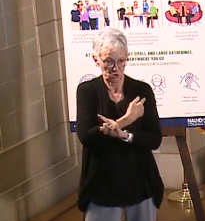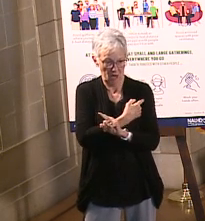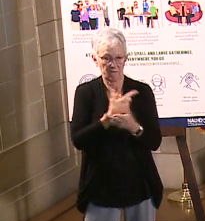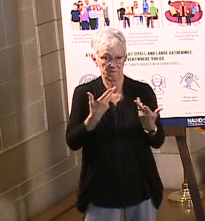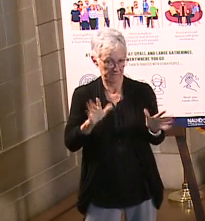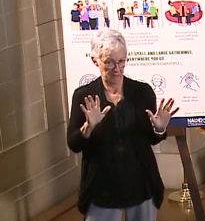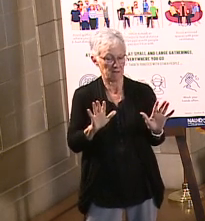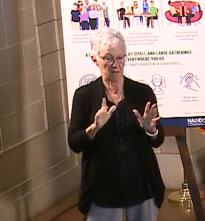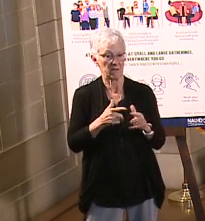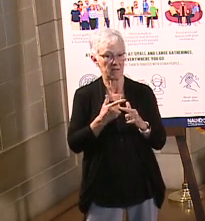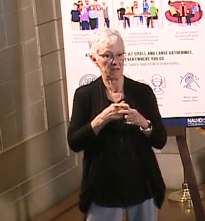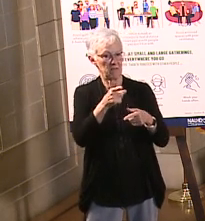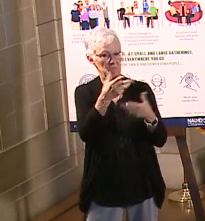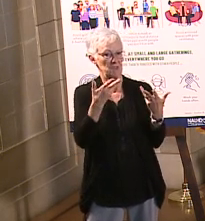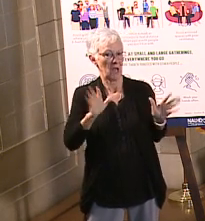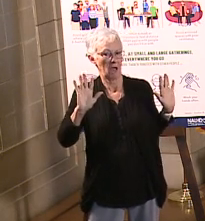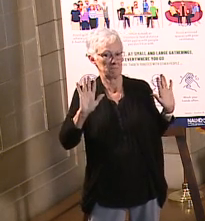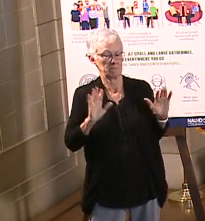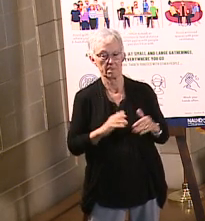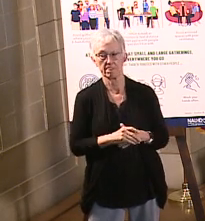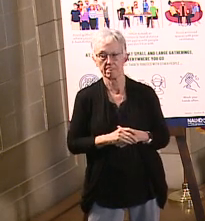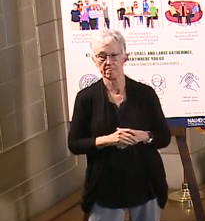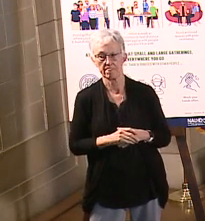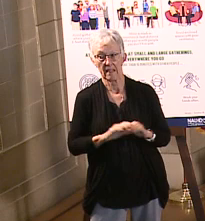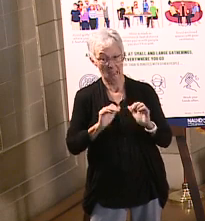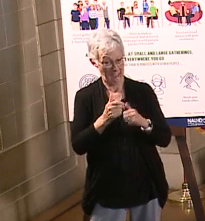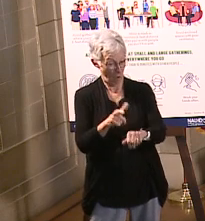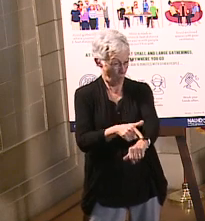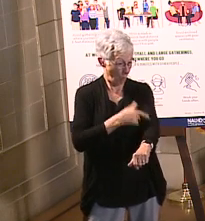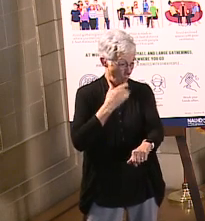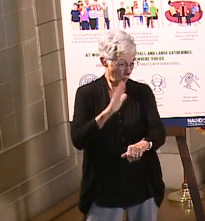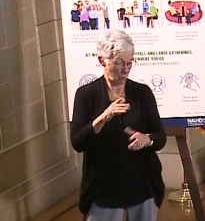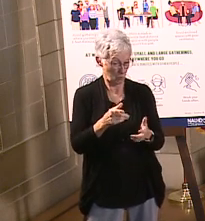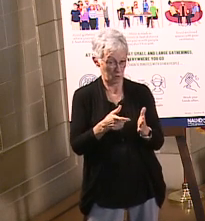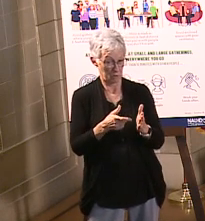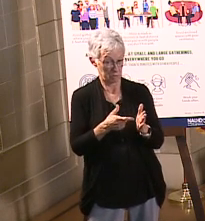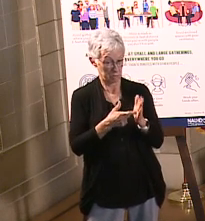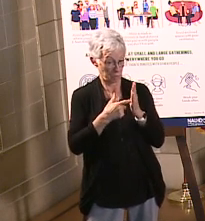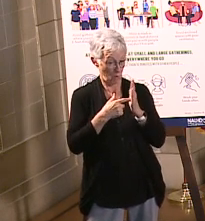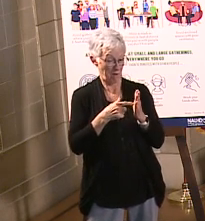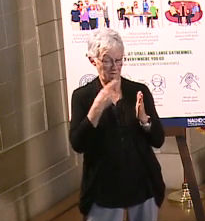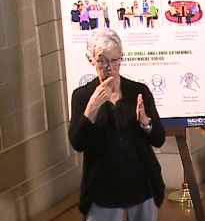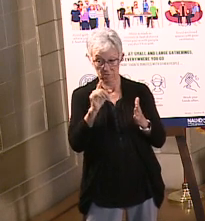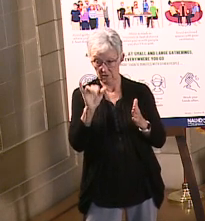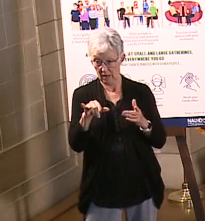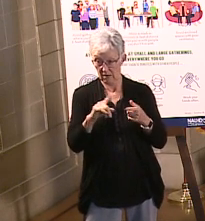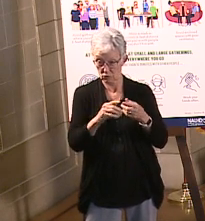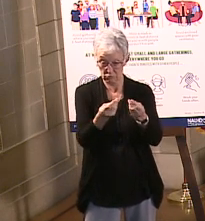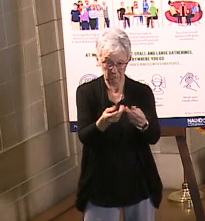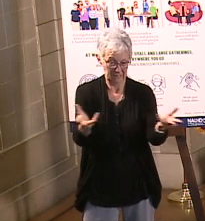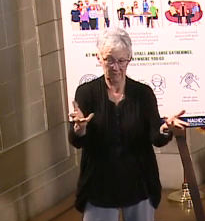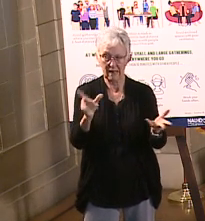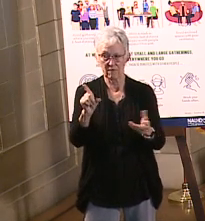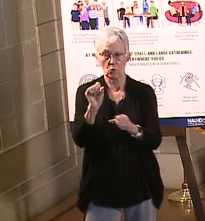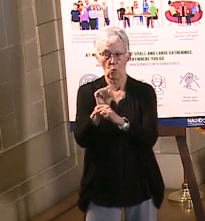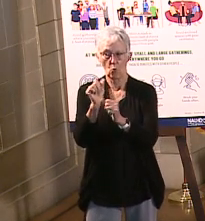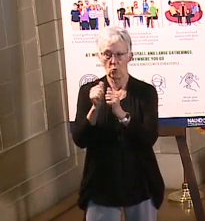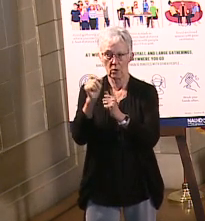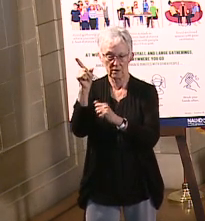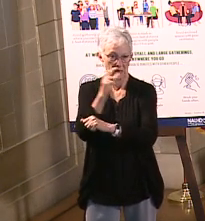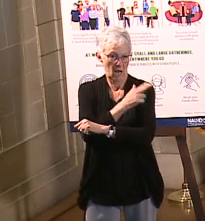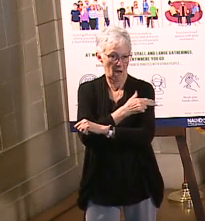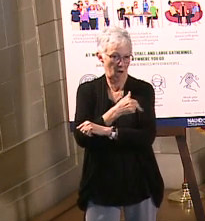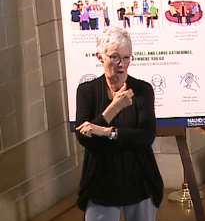that out, we're going to work with our hospitals. For example, they're going to need to think about how they phase this in, because there may be some side effects